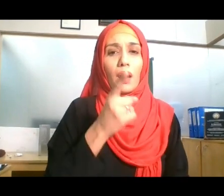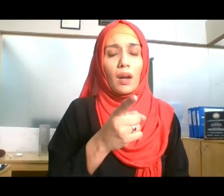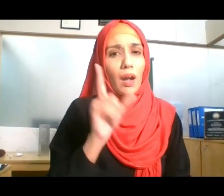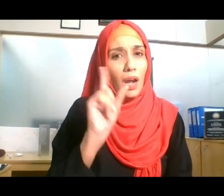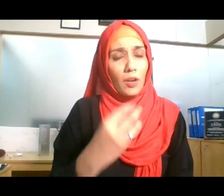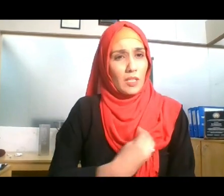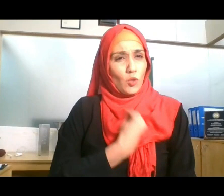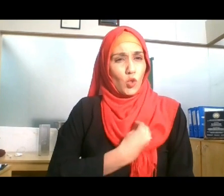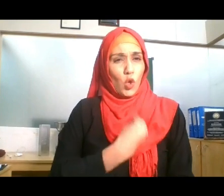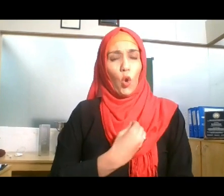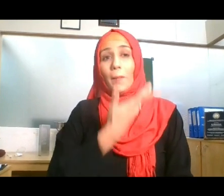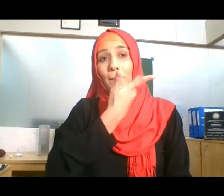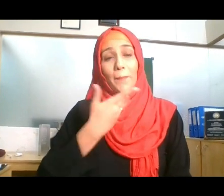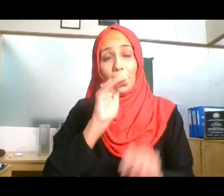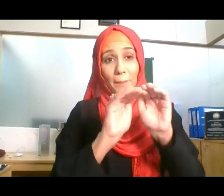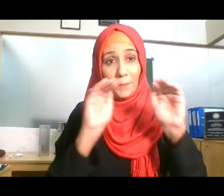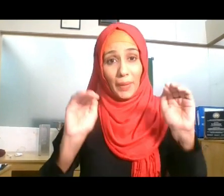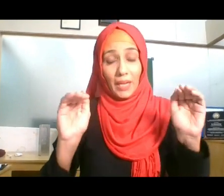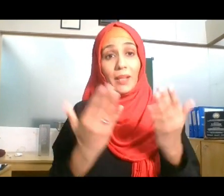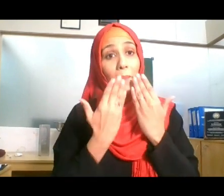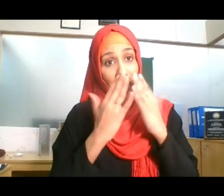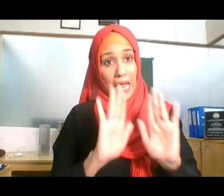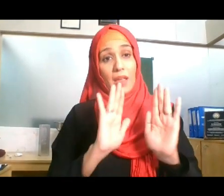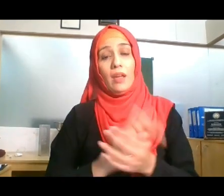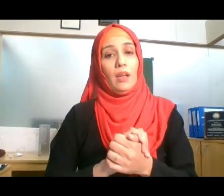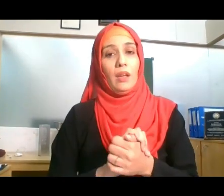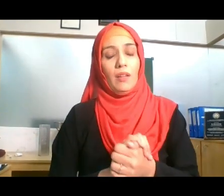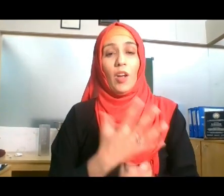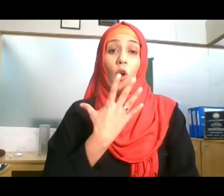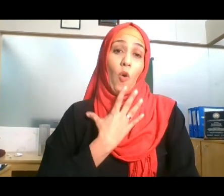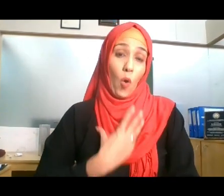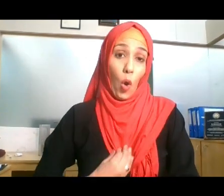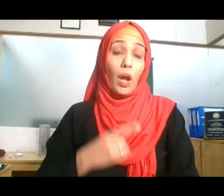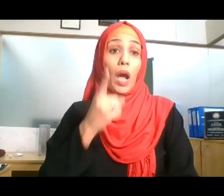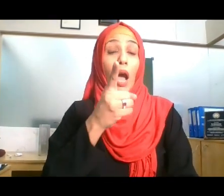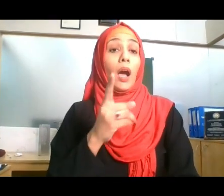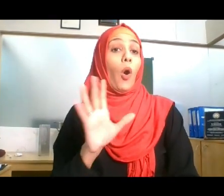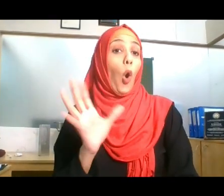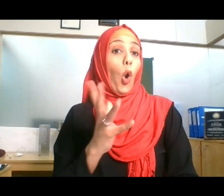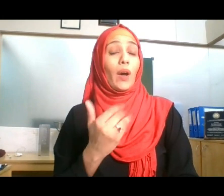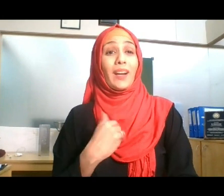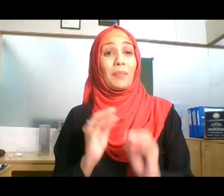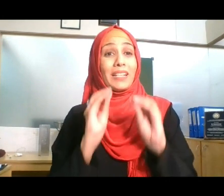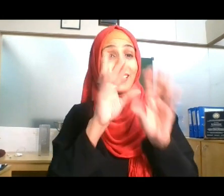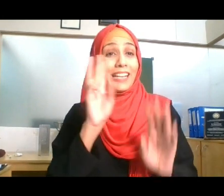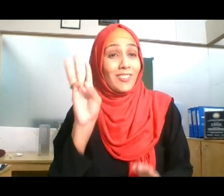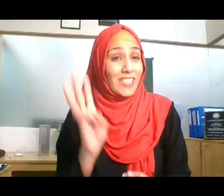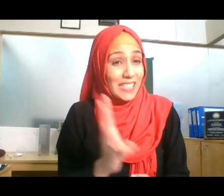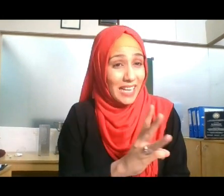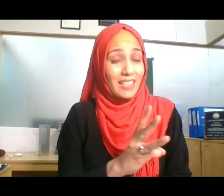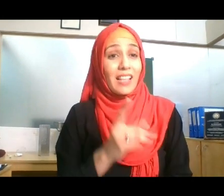for the children to have education. But sadly, the facilities or the